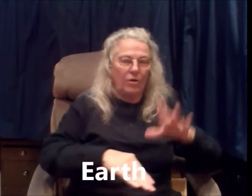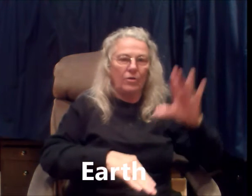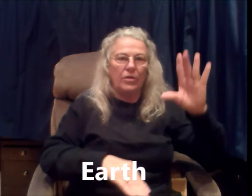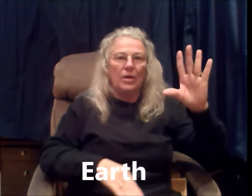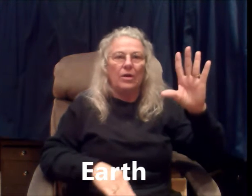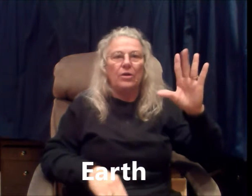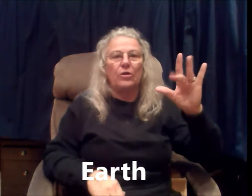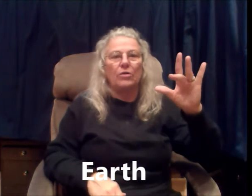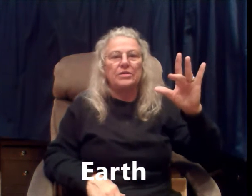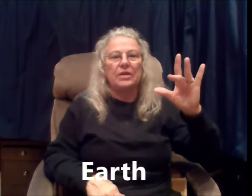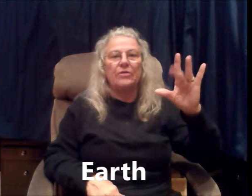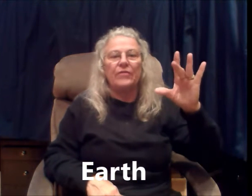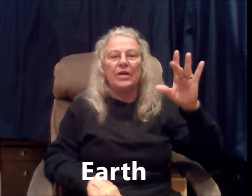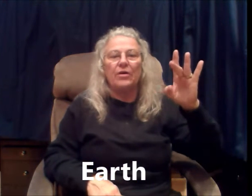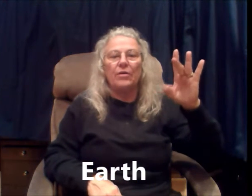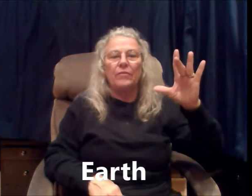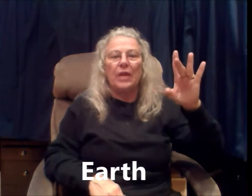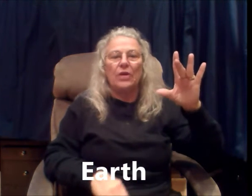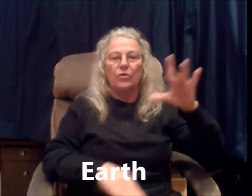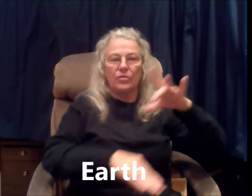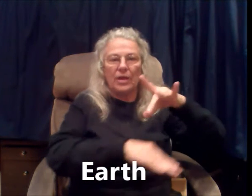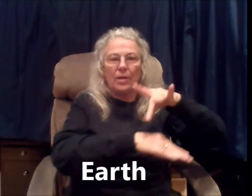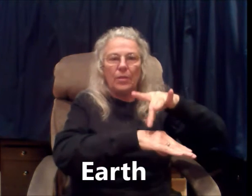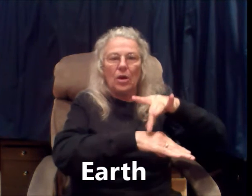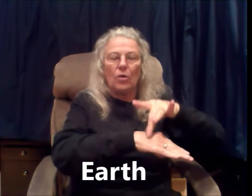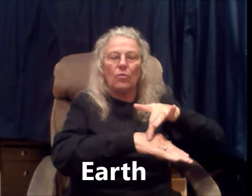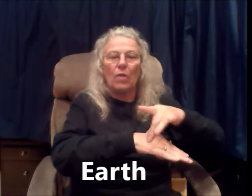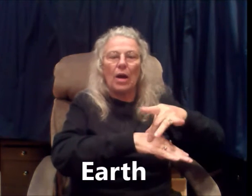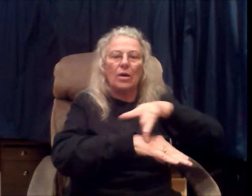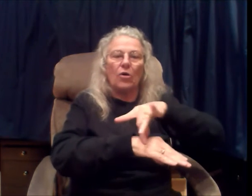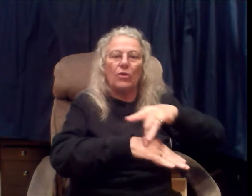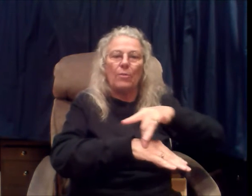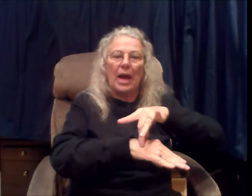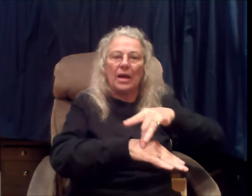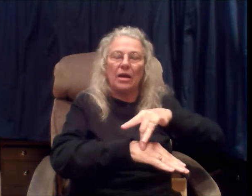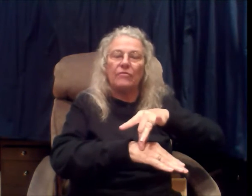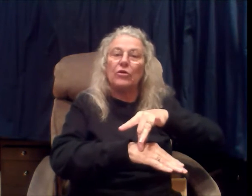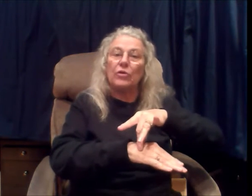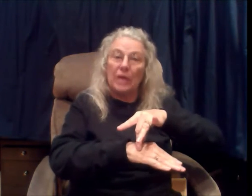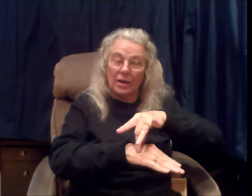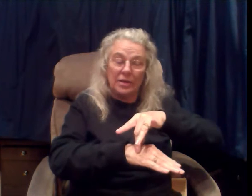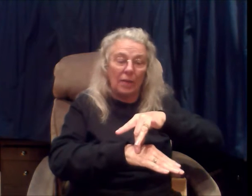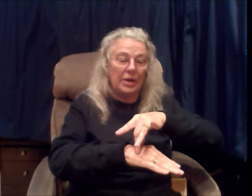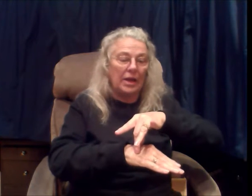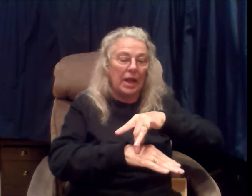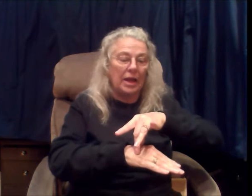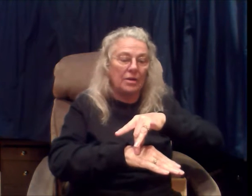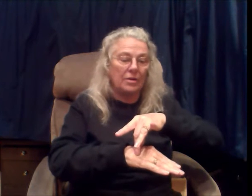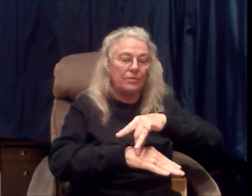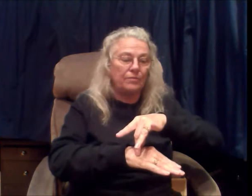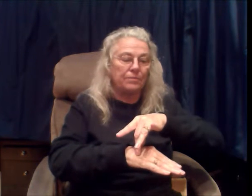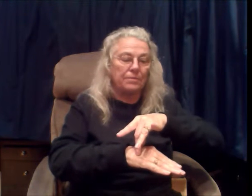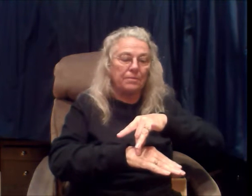Earth, your center finger and your thumb rock on the back of your non-dominant hand.